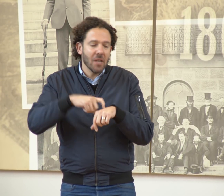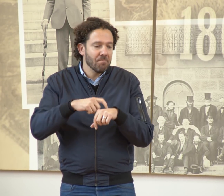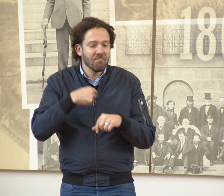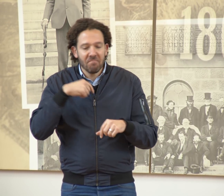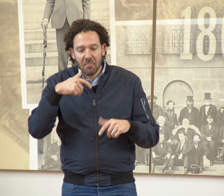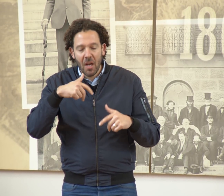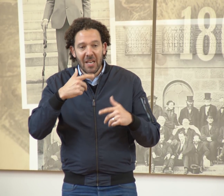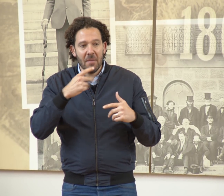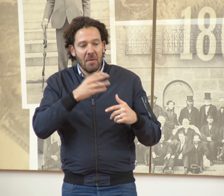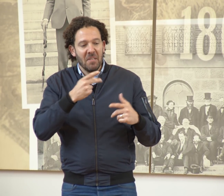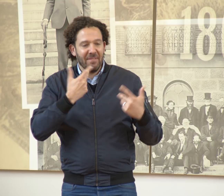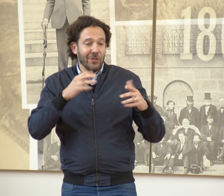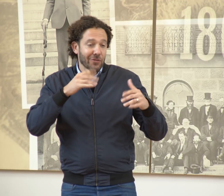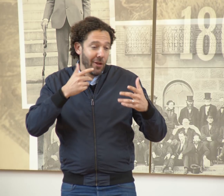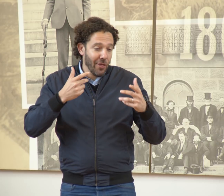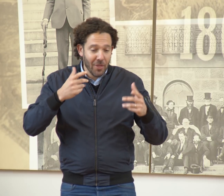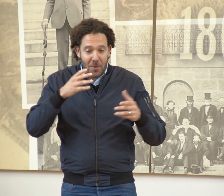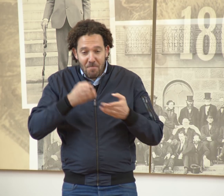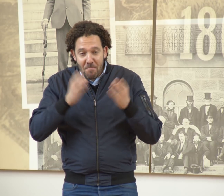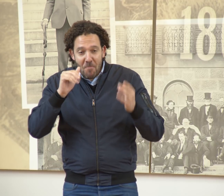Another time we went to the same restaurant.